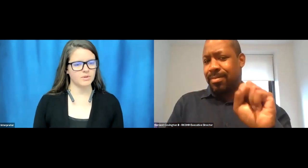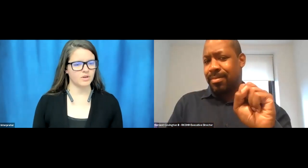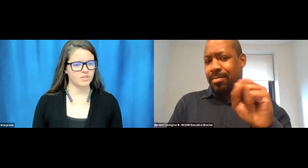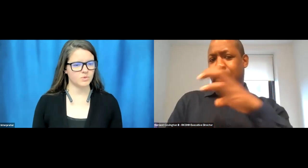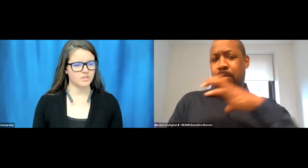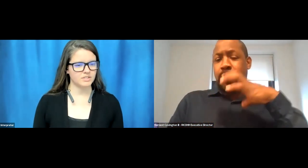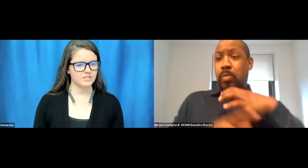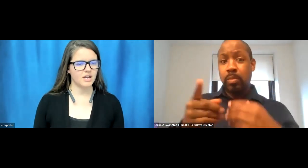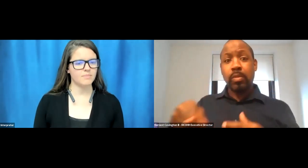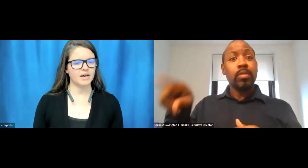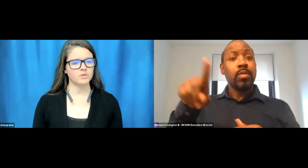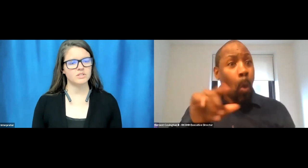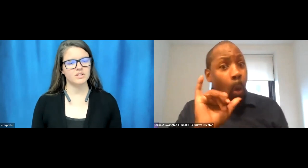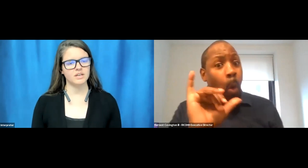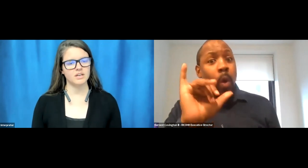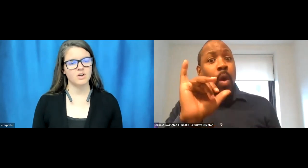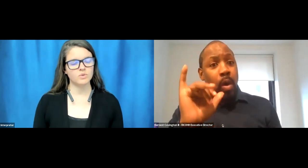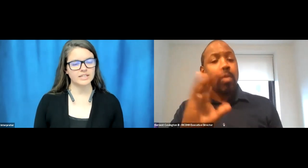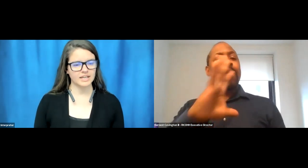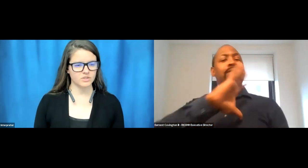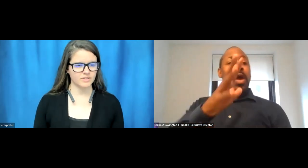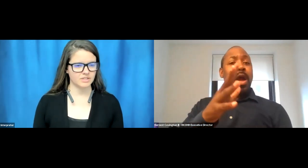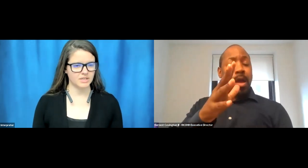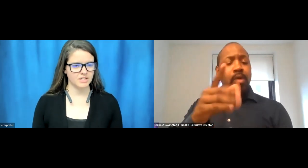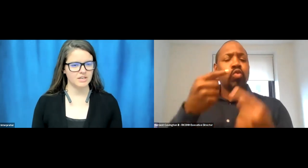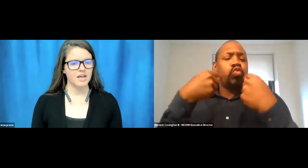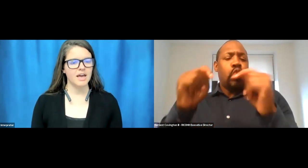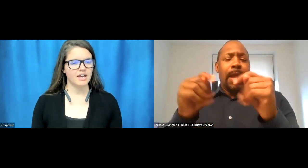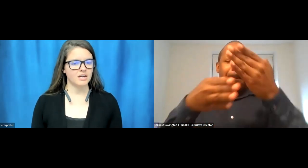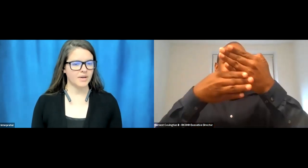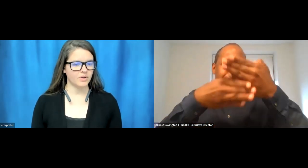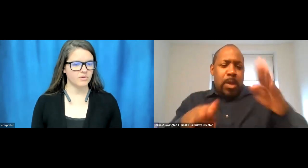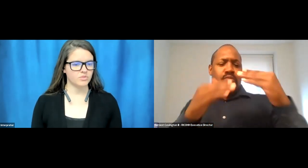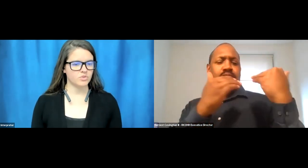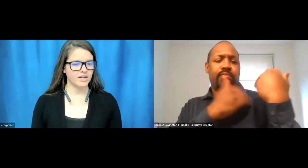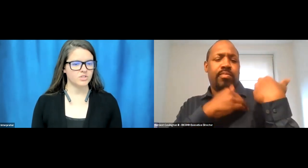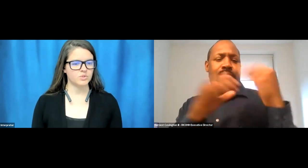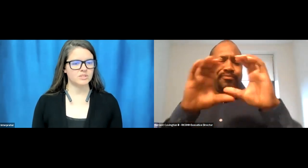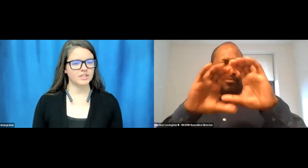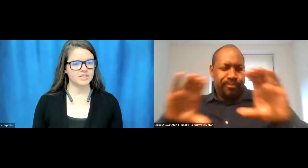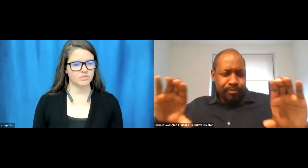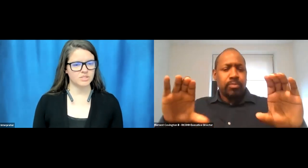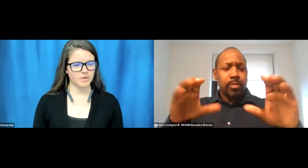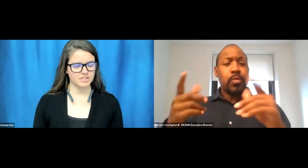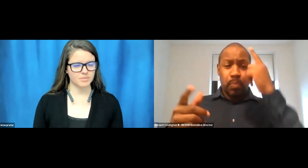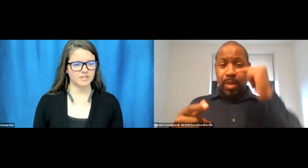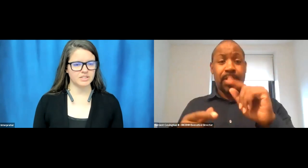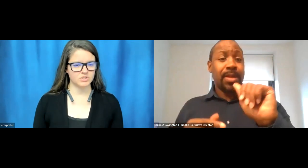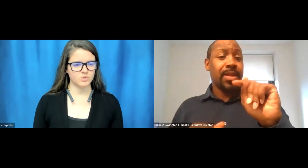their resources about the relay service committee and about trying to split the responsibilities to the